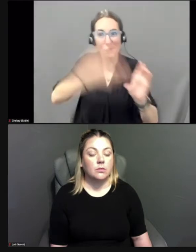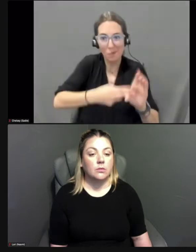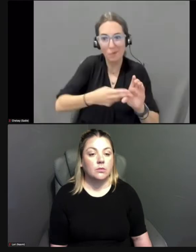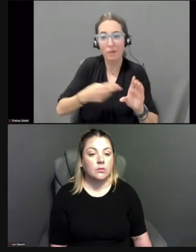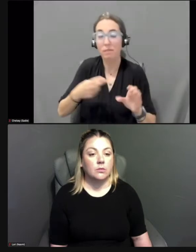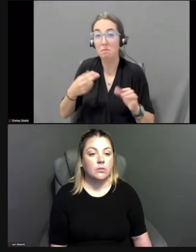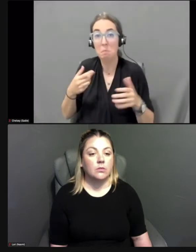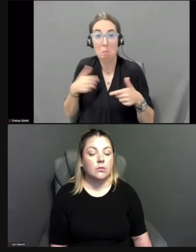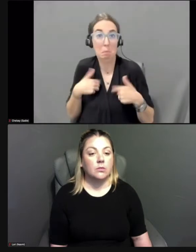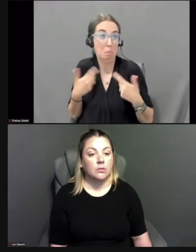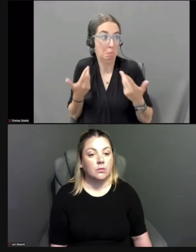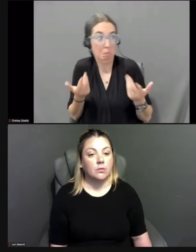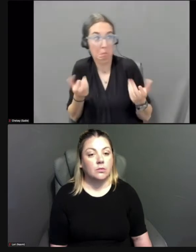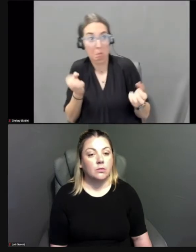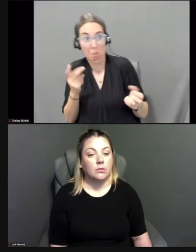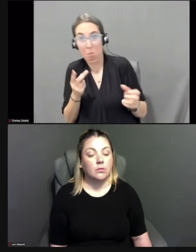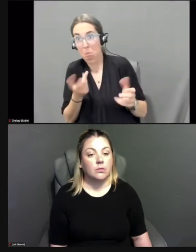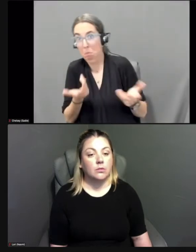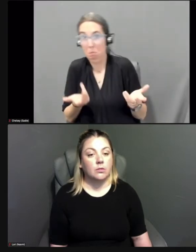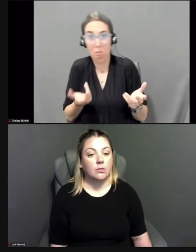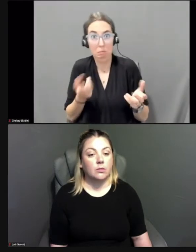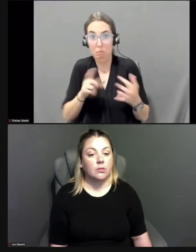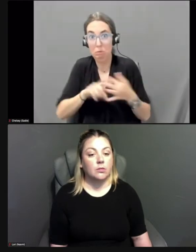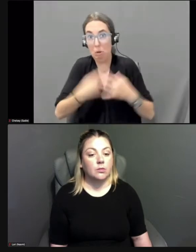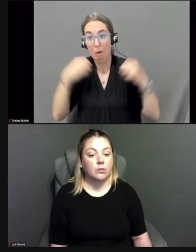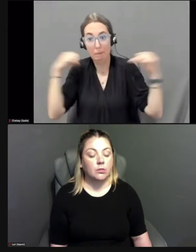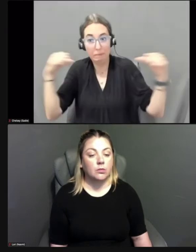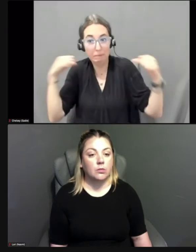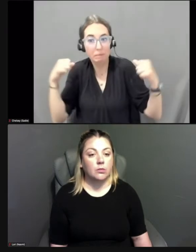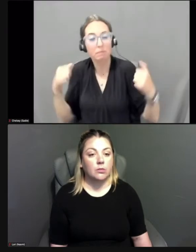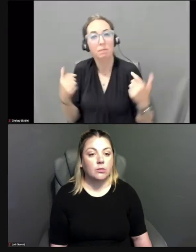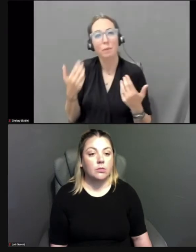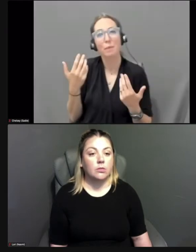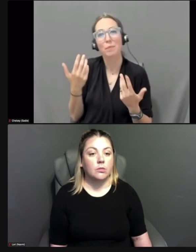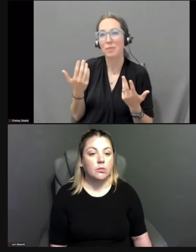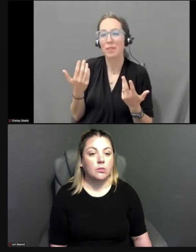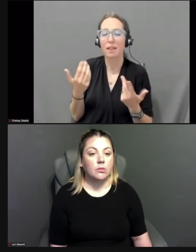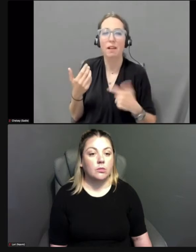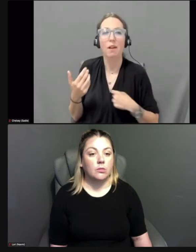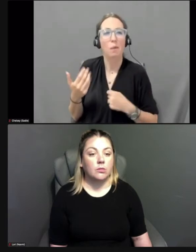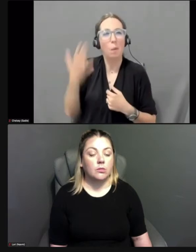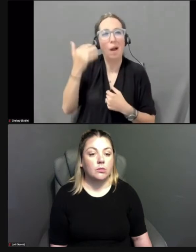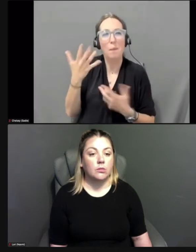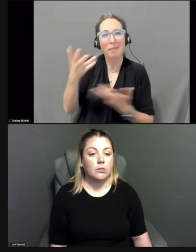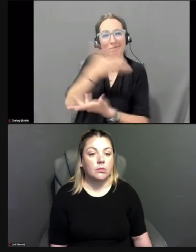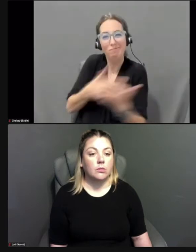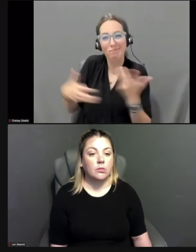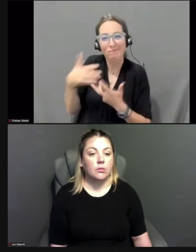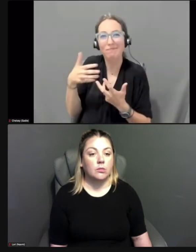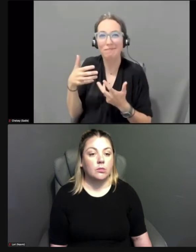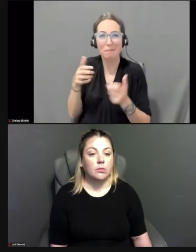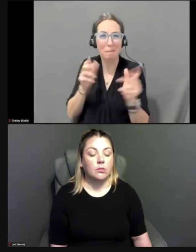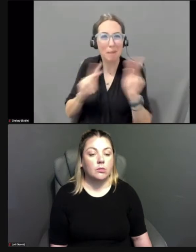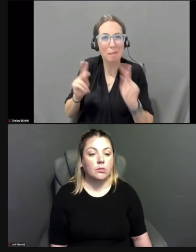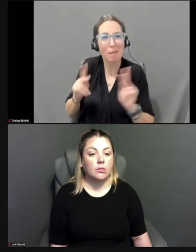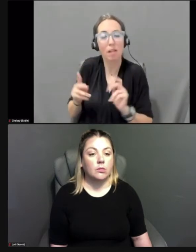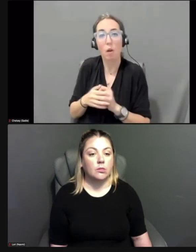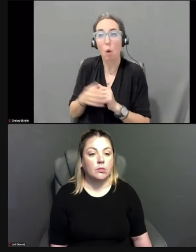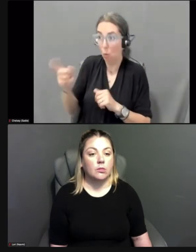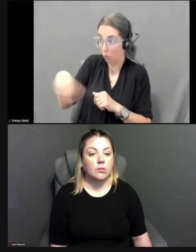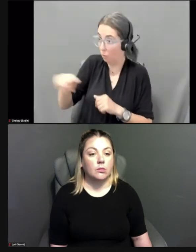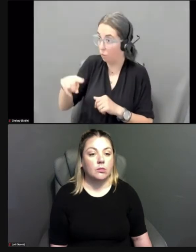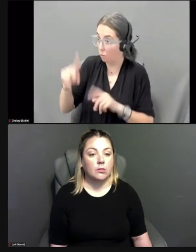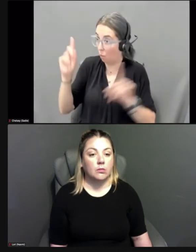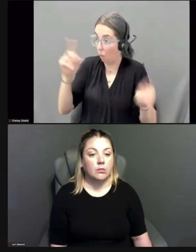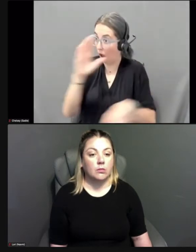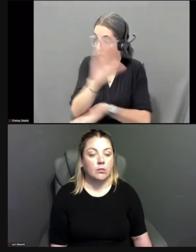started exercising. It almost started out as like a social thing. We're like, okay, well, y'all are going to the YMCA this afternoon. We're going to go to this kickboxing class, or